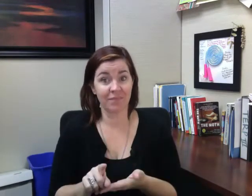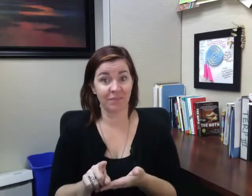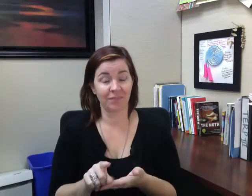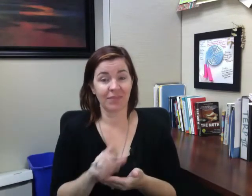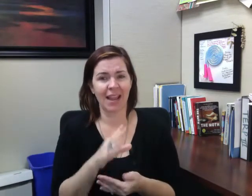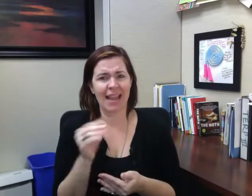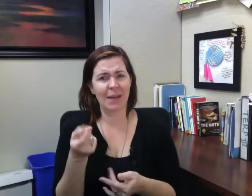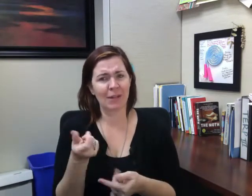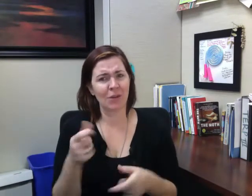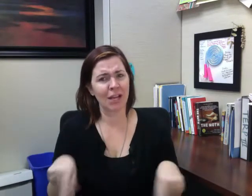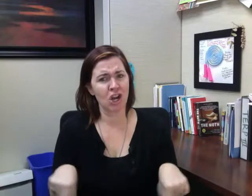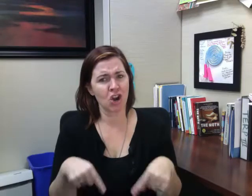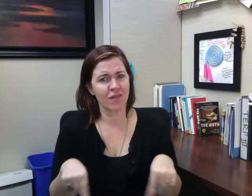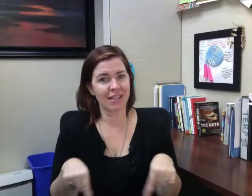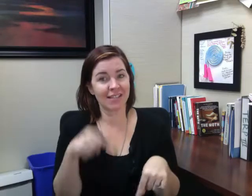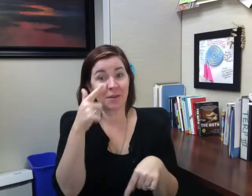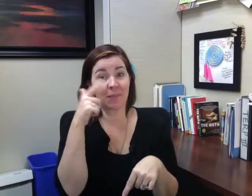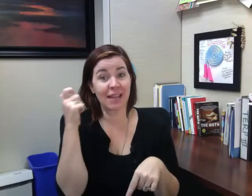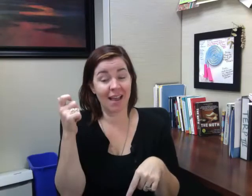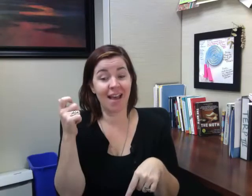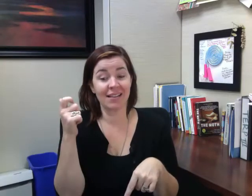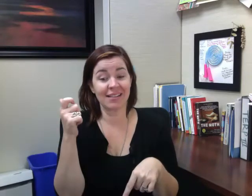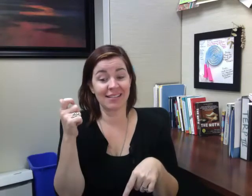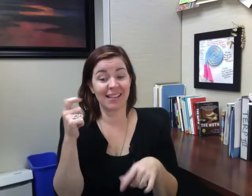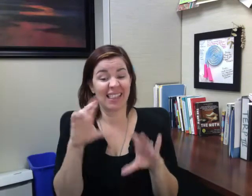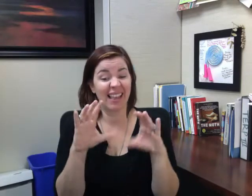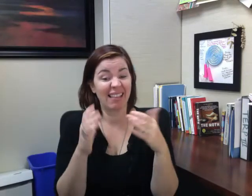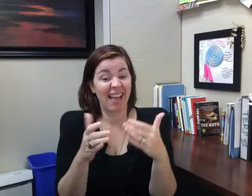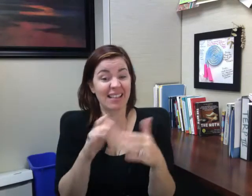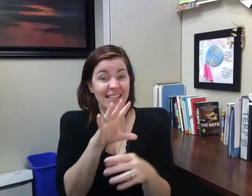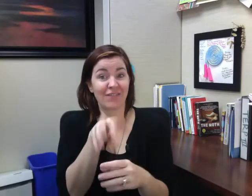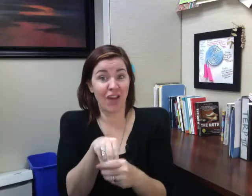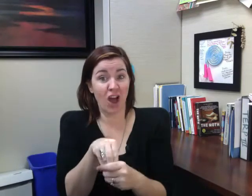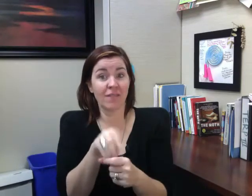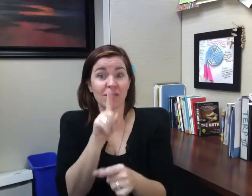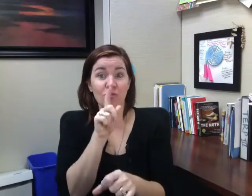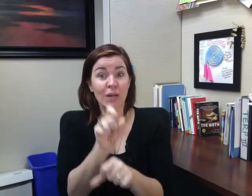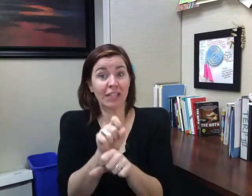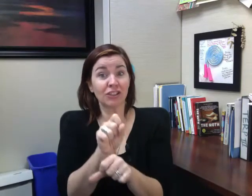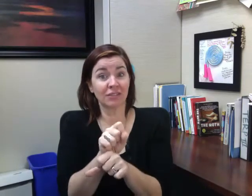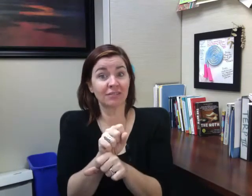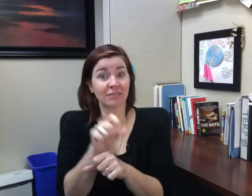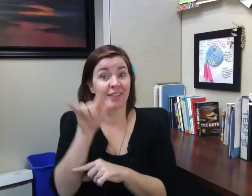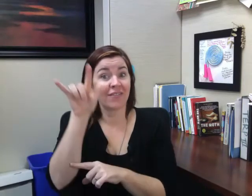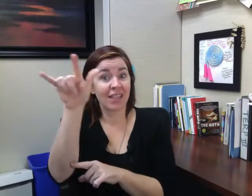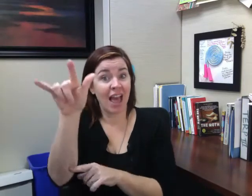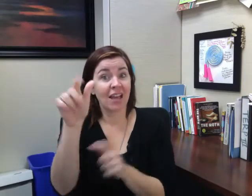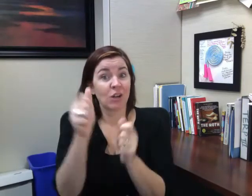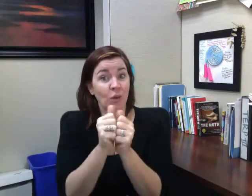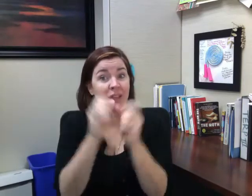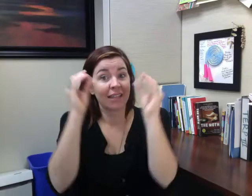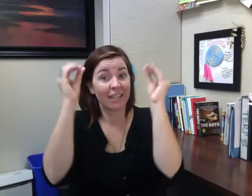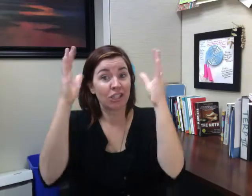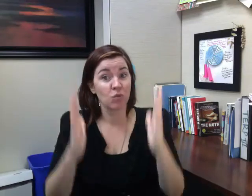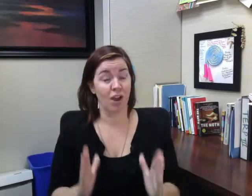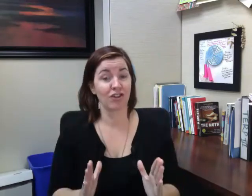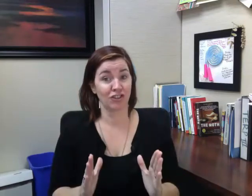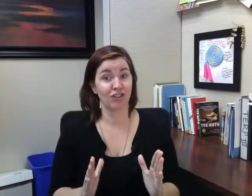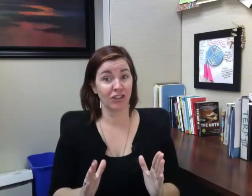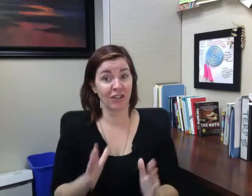actual flight with the class instructor. And I honestly don't know if I'll get on that